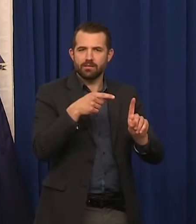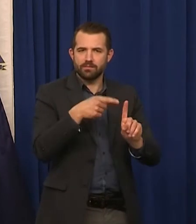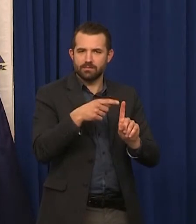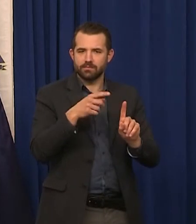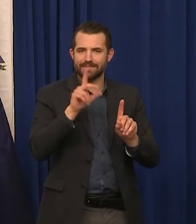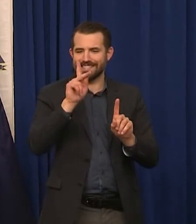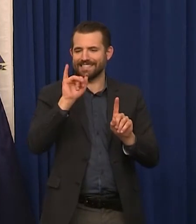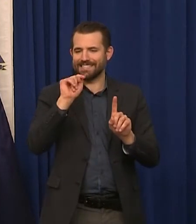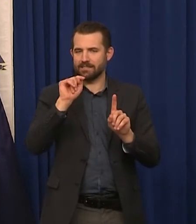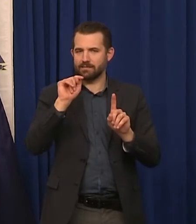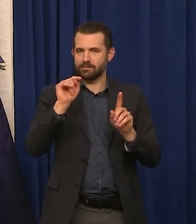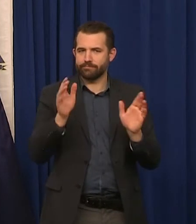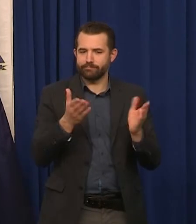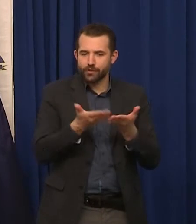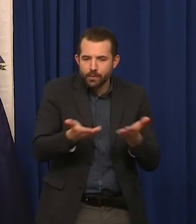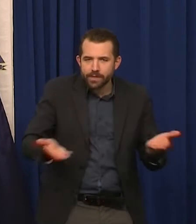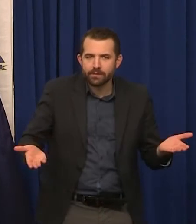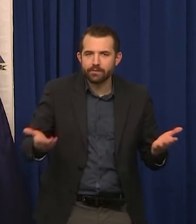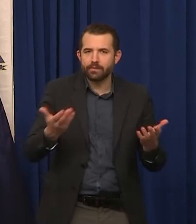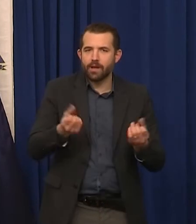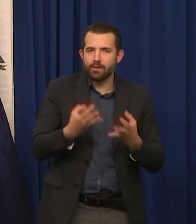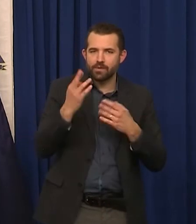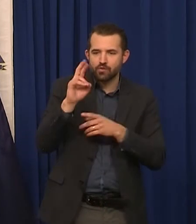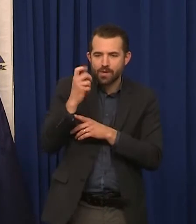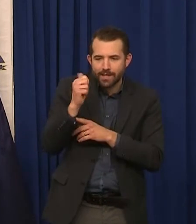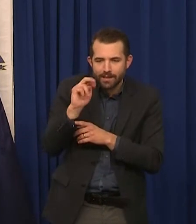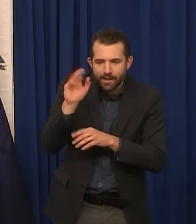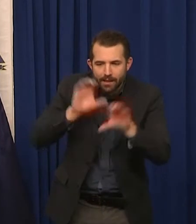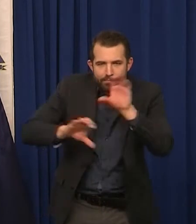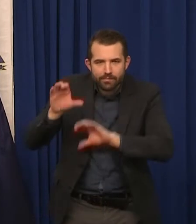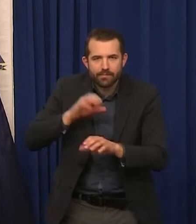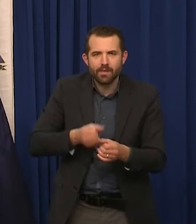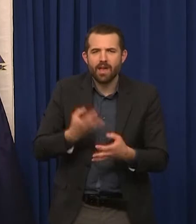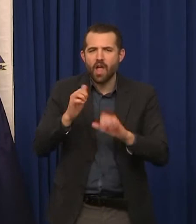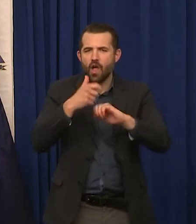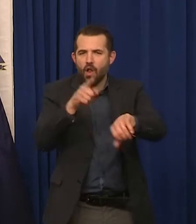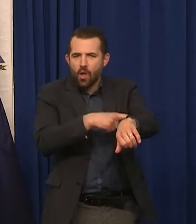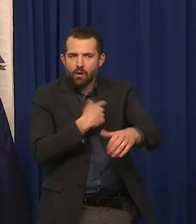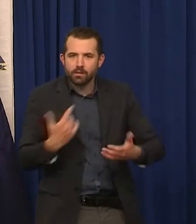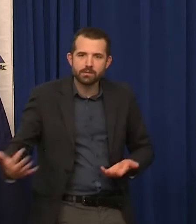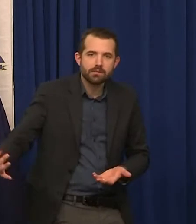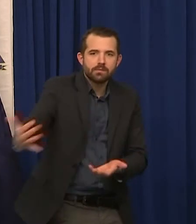equipment, to be able to test significantly more people? And